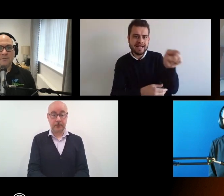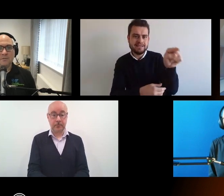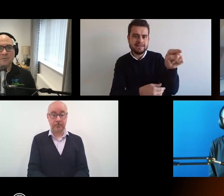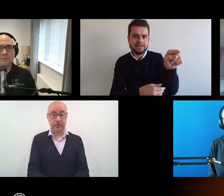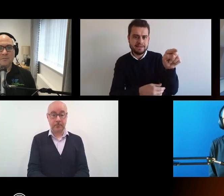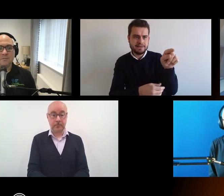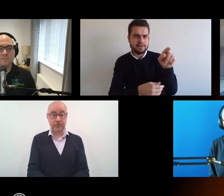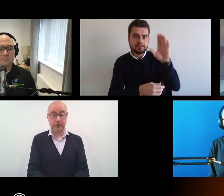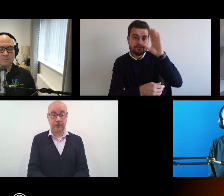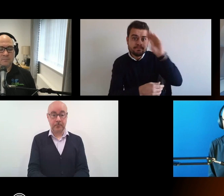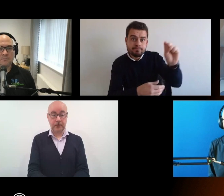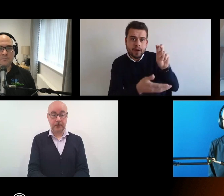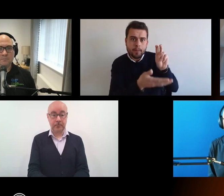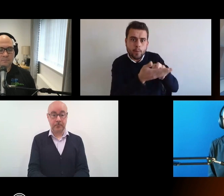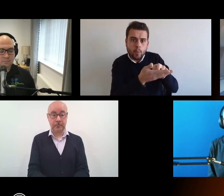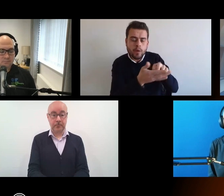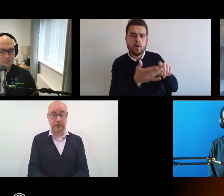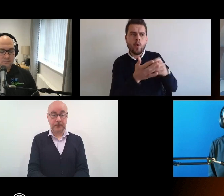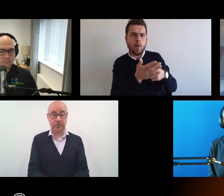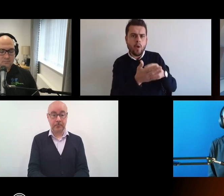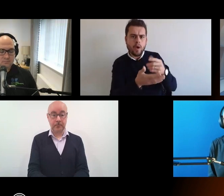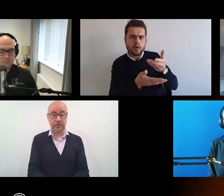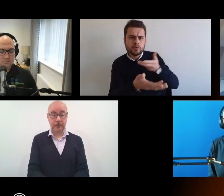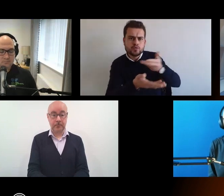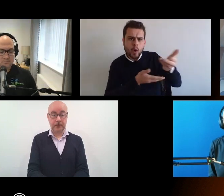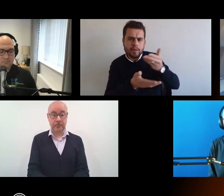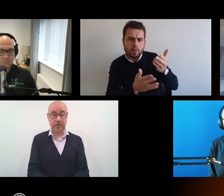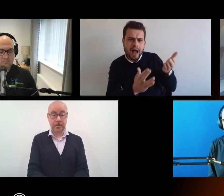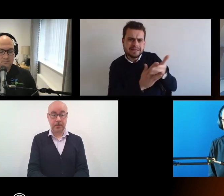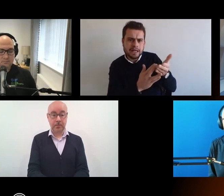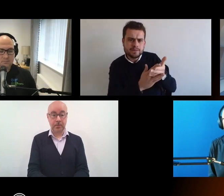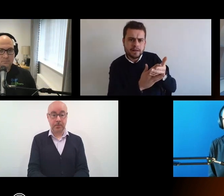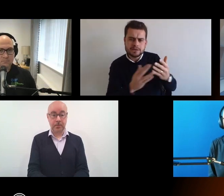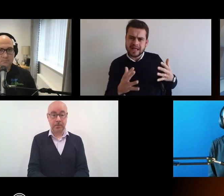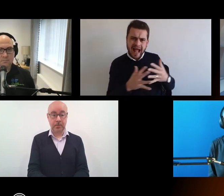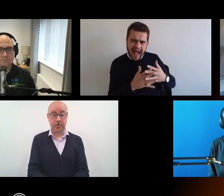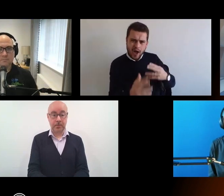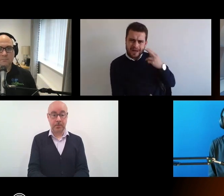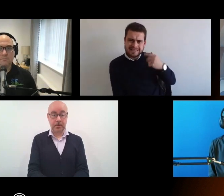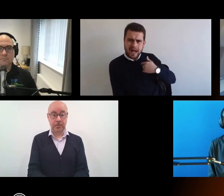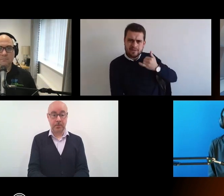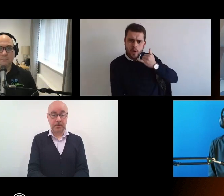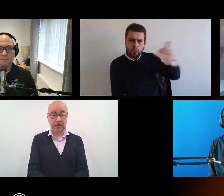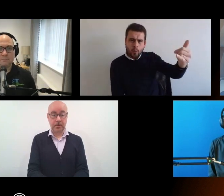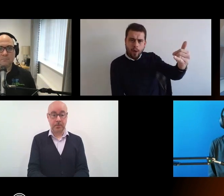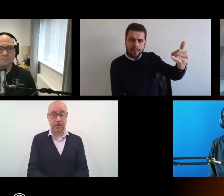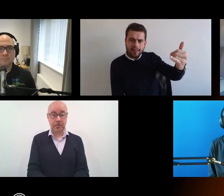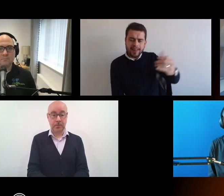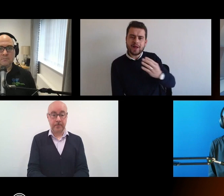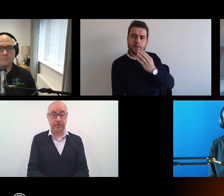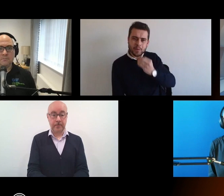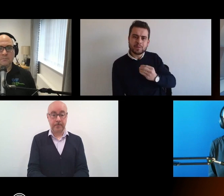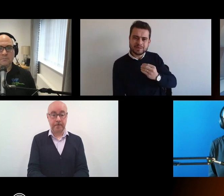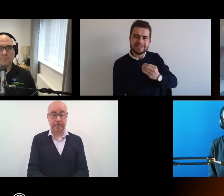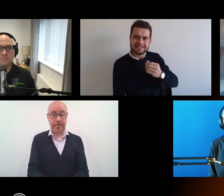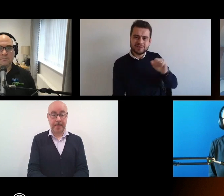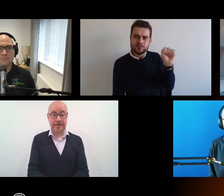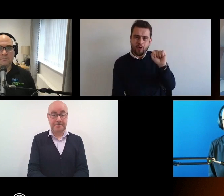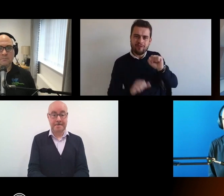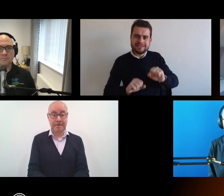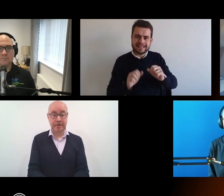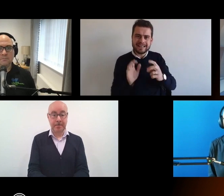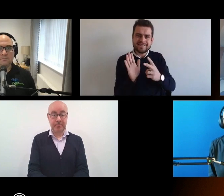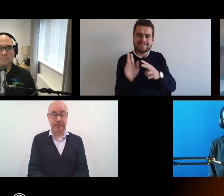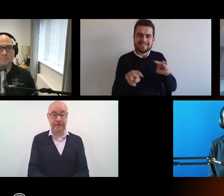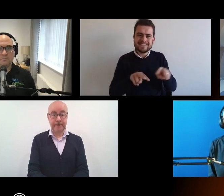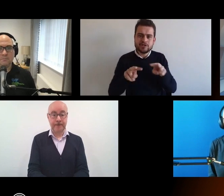If deaf people want to call the event, if they want to make a booking or to discuss with you about accessibility, think about how they're going to